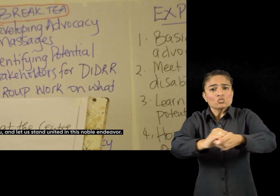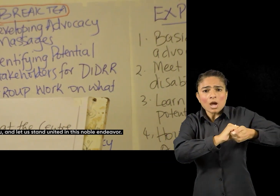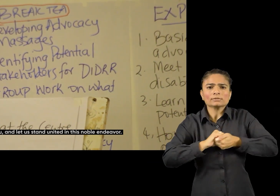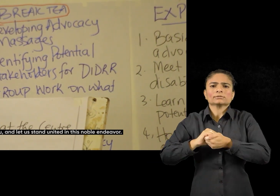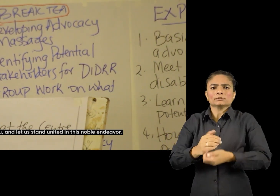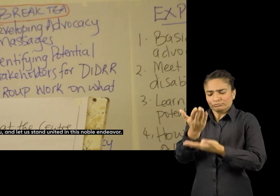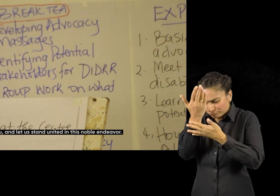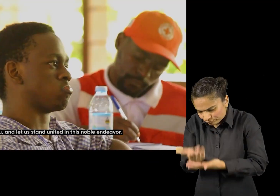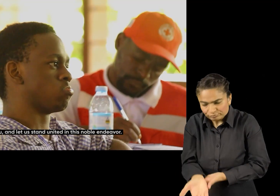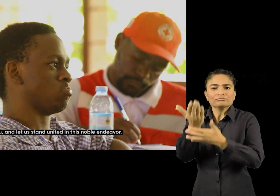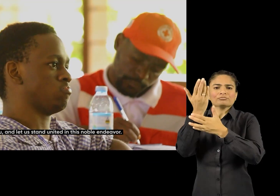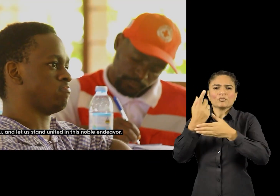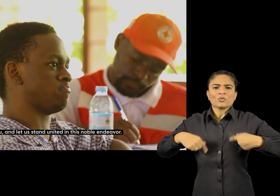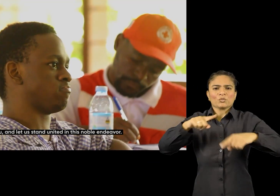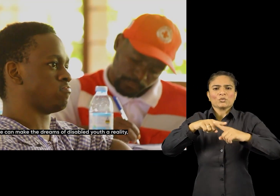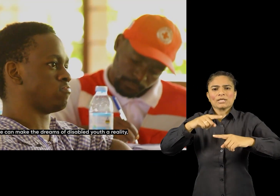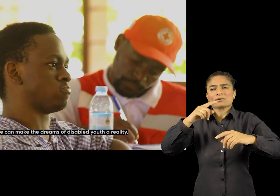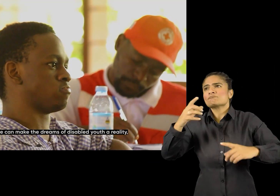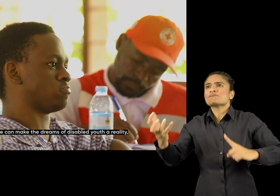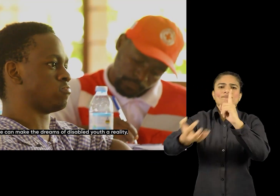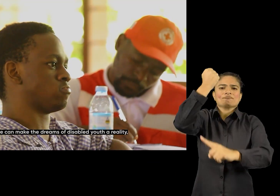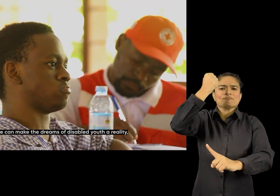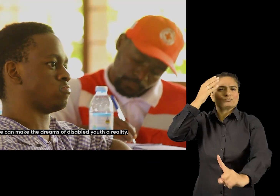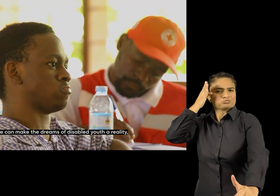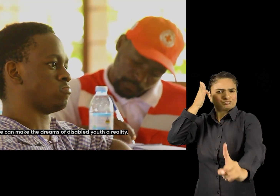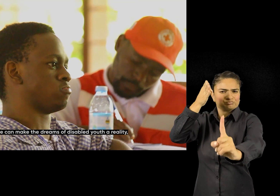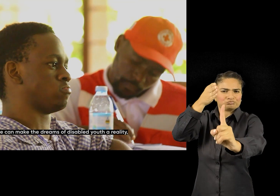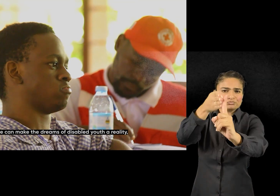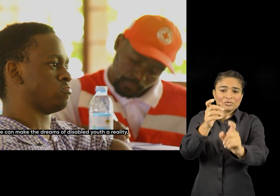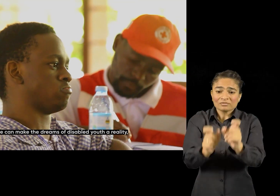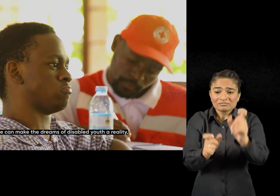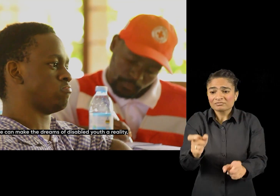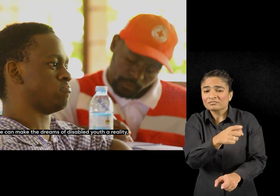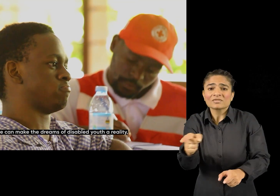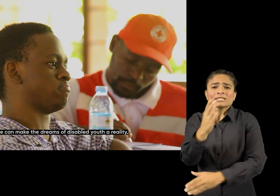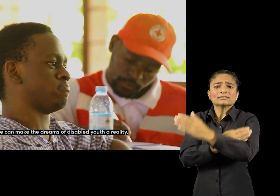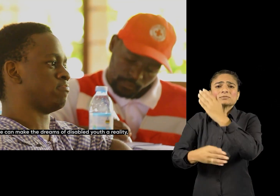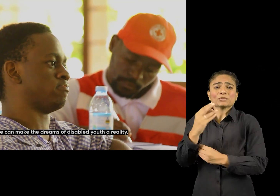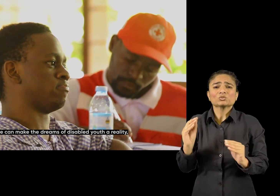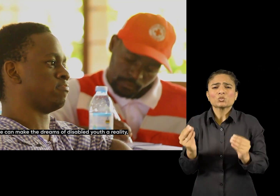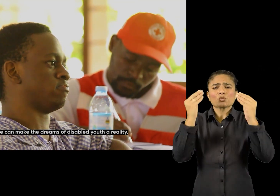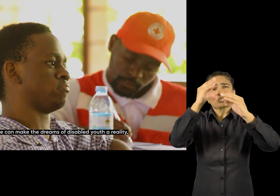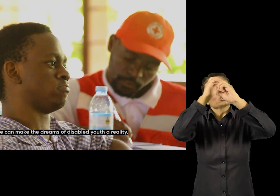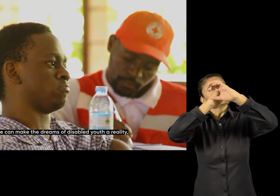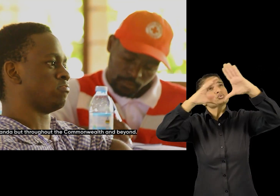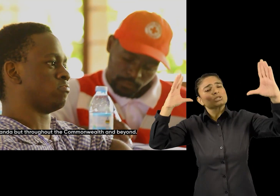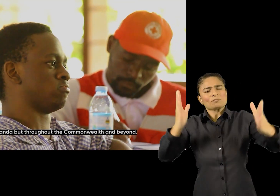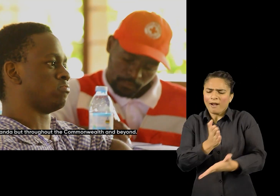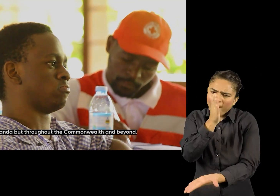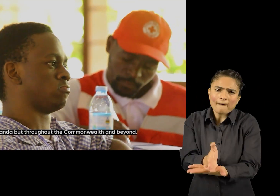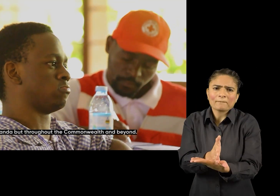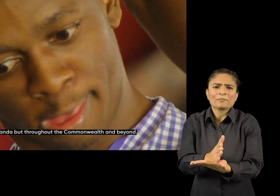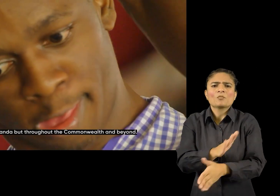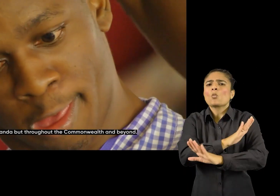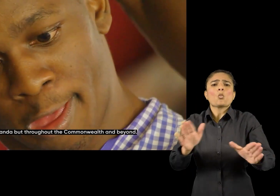us stand united in this noble endeavor. Together, we can make the dreams of our disabled youth a reality,